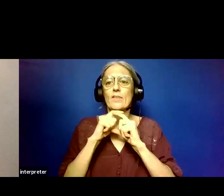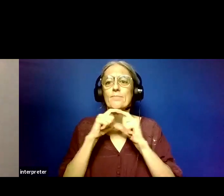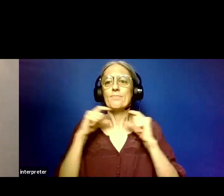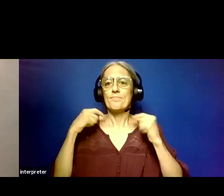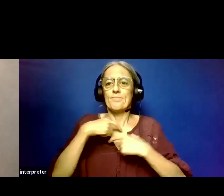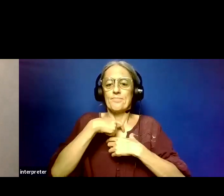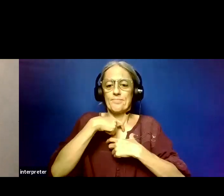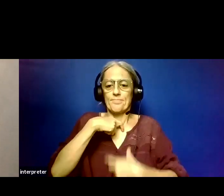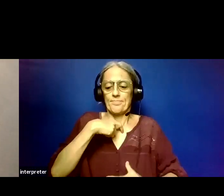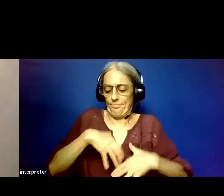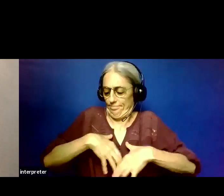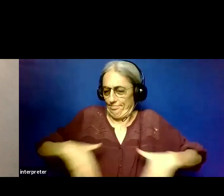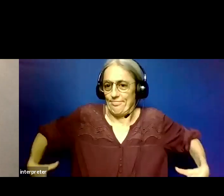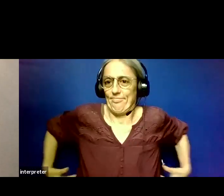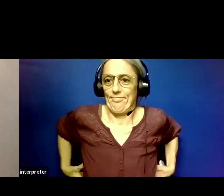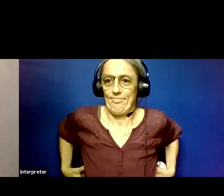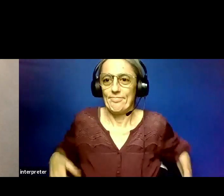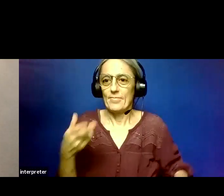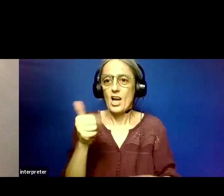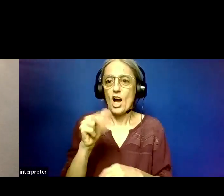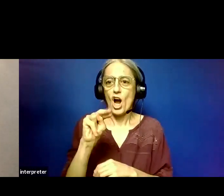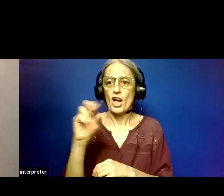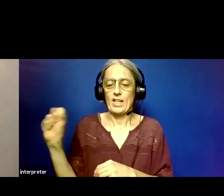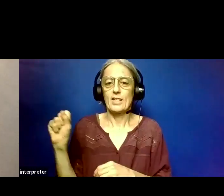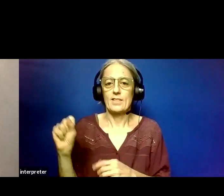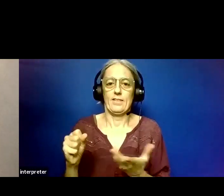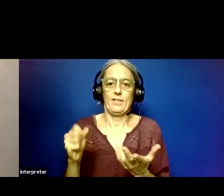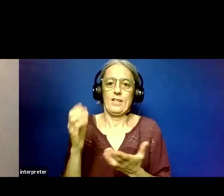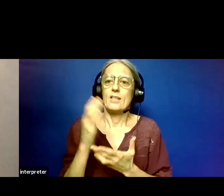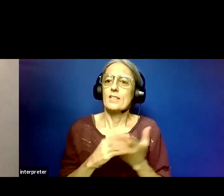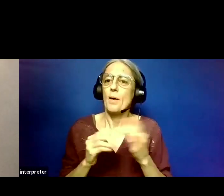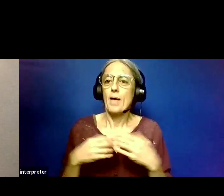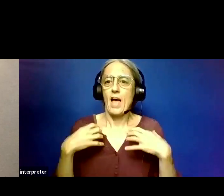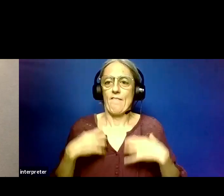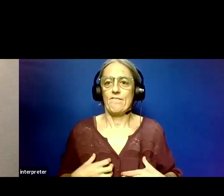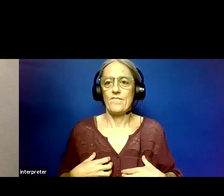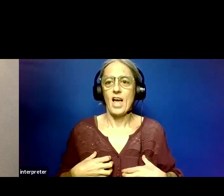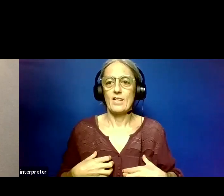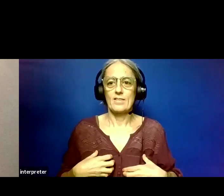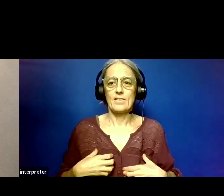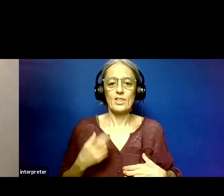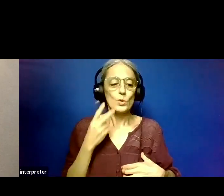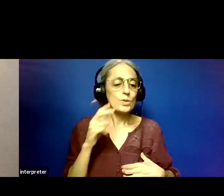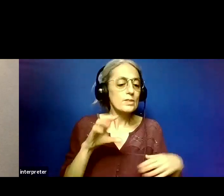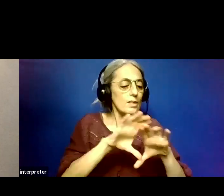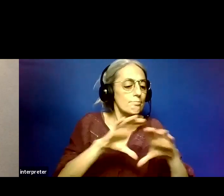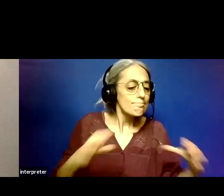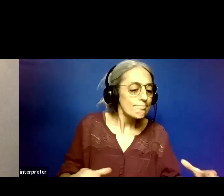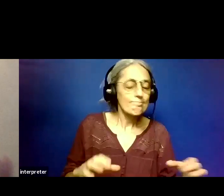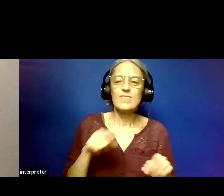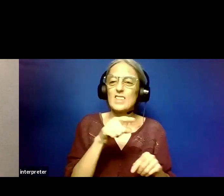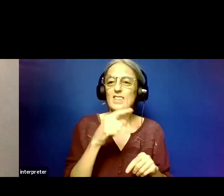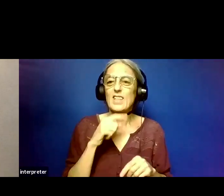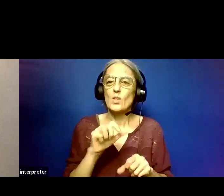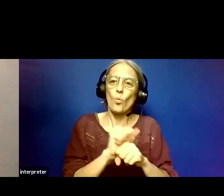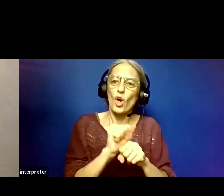service animal like a vest or something because they don't want people coming up and petting their animal. The animal's working. Most